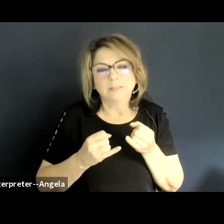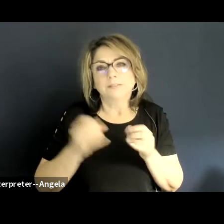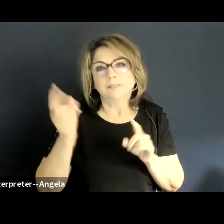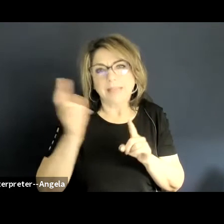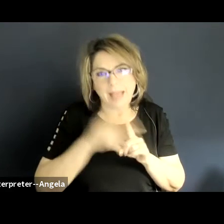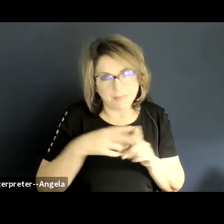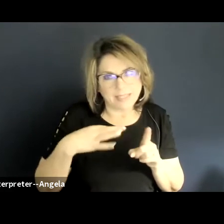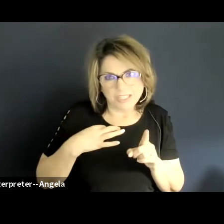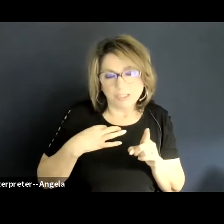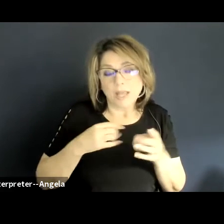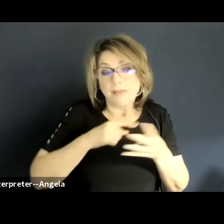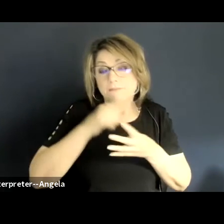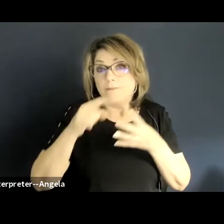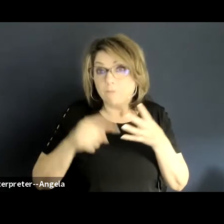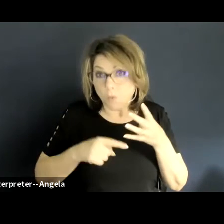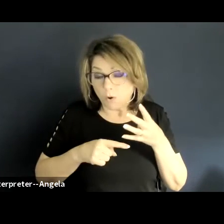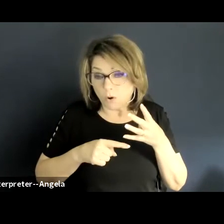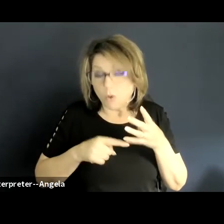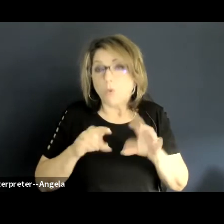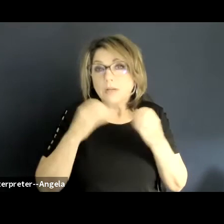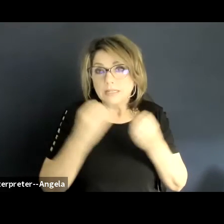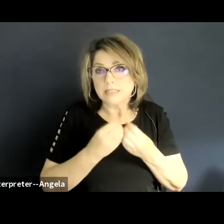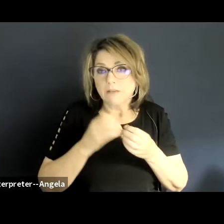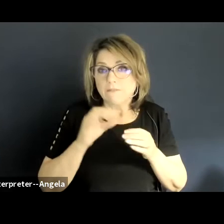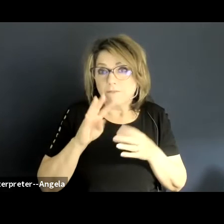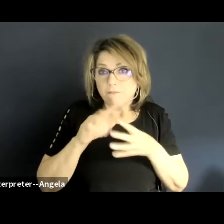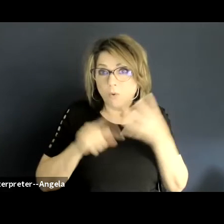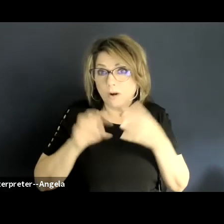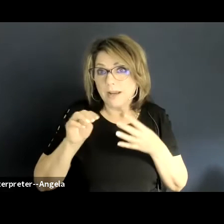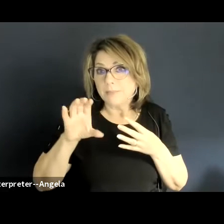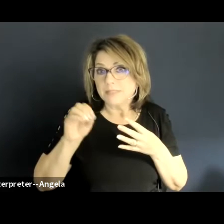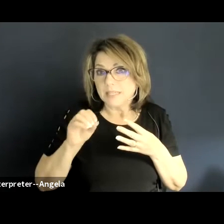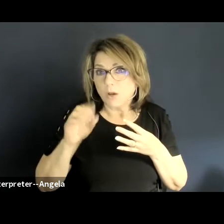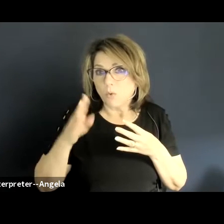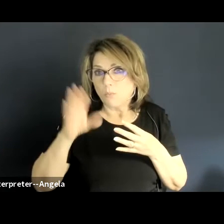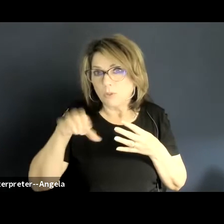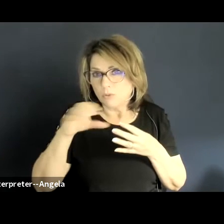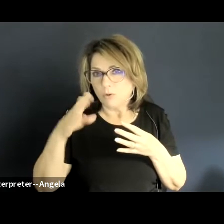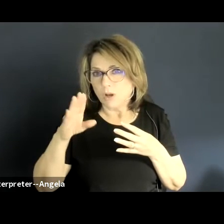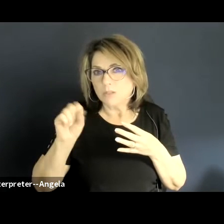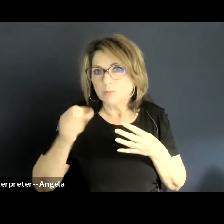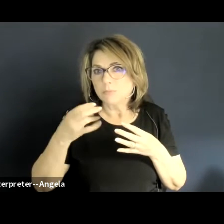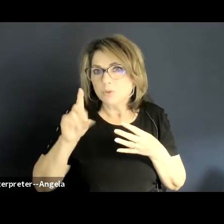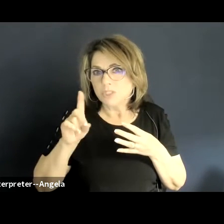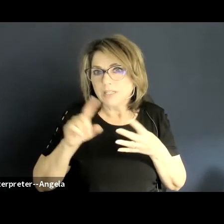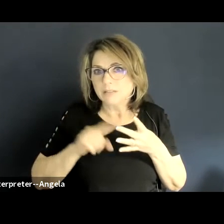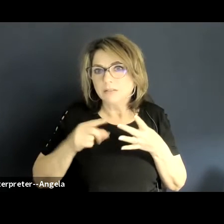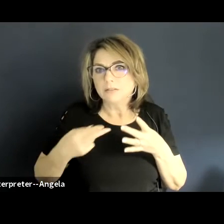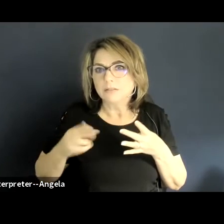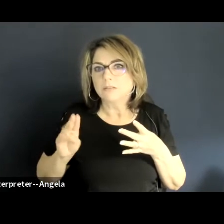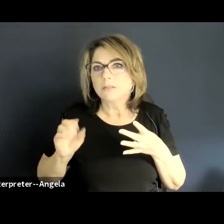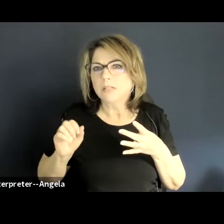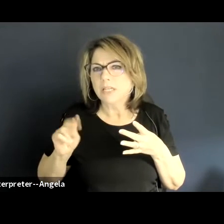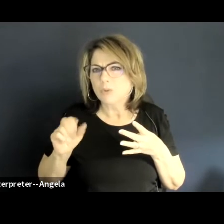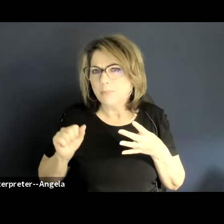were 4 organizations, 4 MCOs that applied, and there was Blue Cross Blue Shield, Humana, or that